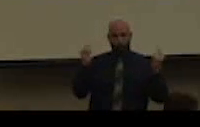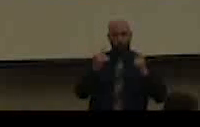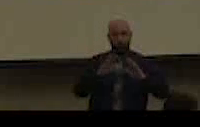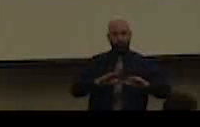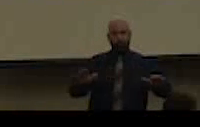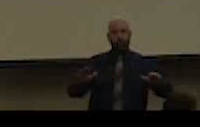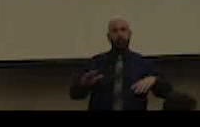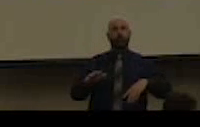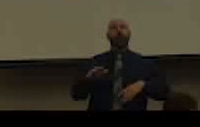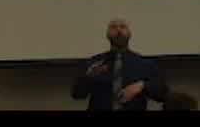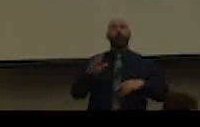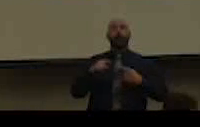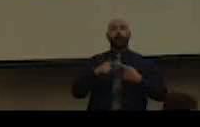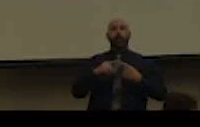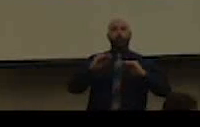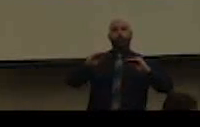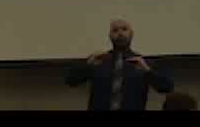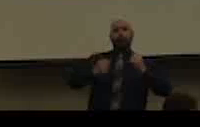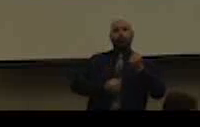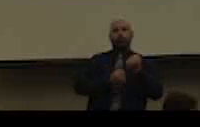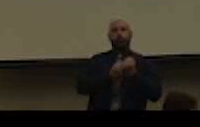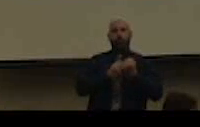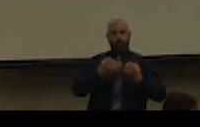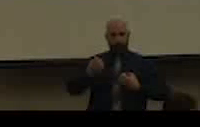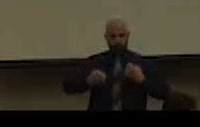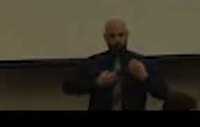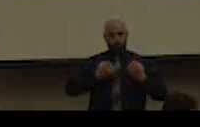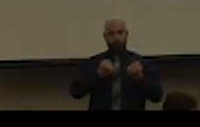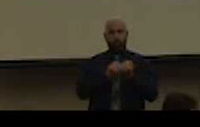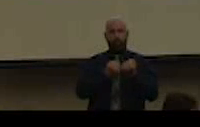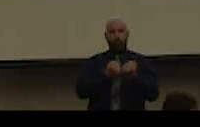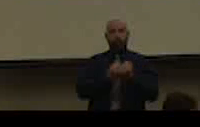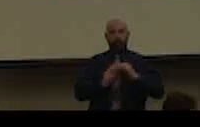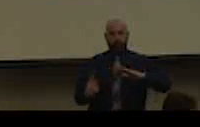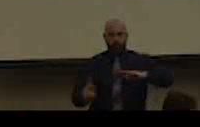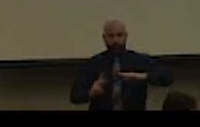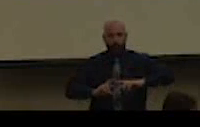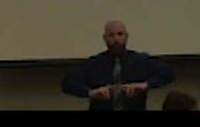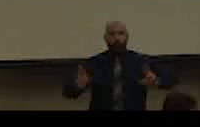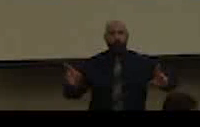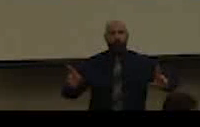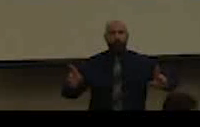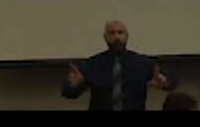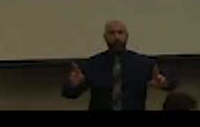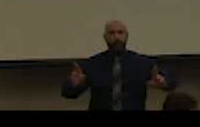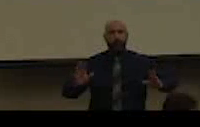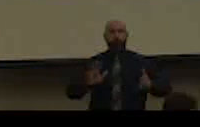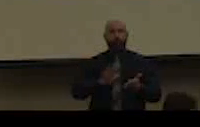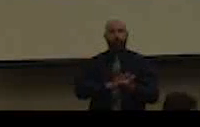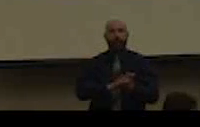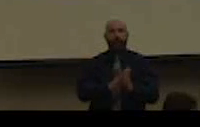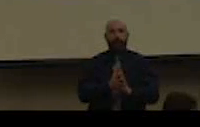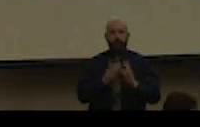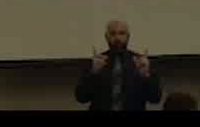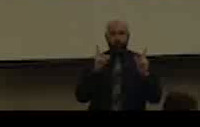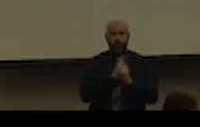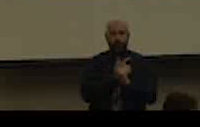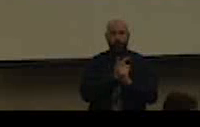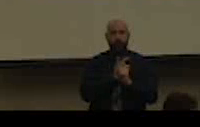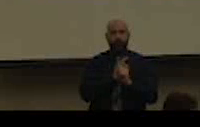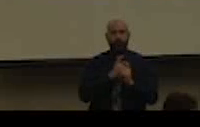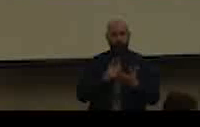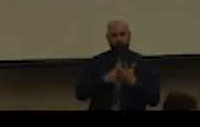about instructional support and emotional support and kindergarten readiness, and it becomes very difficult to have those